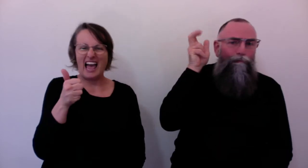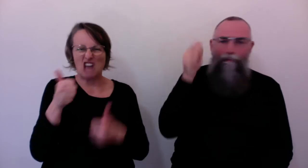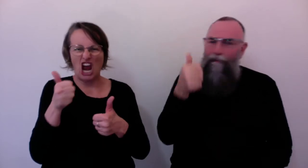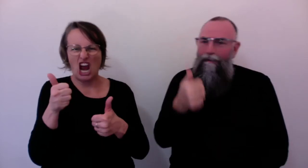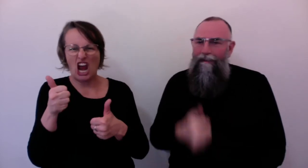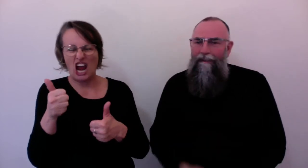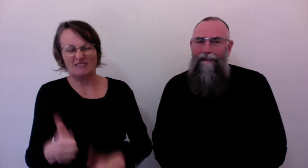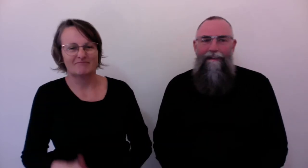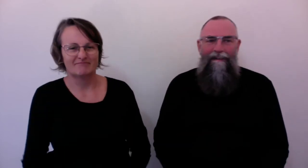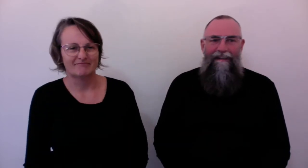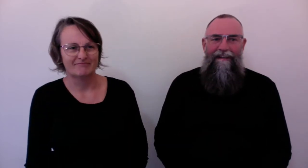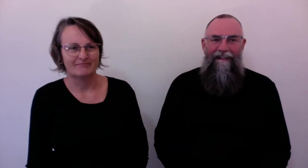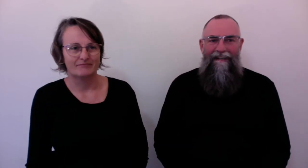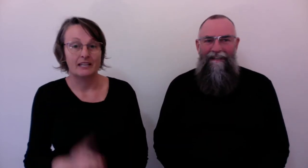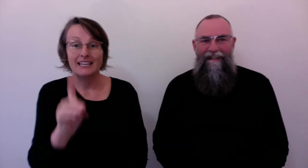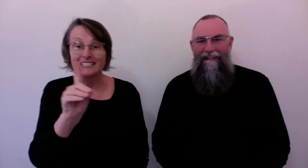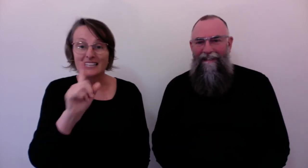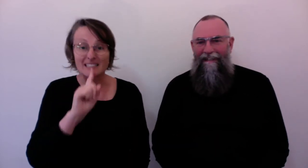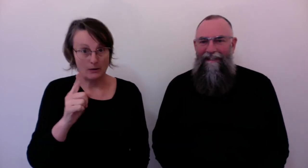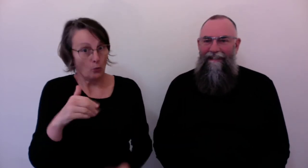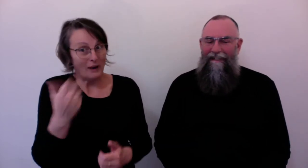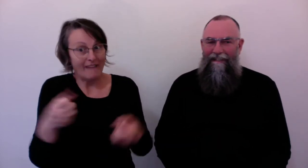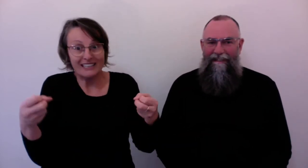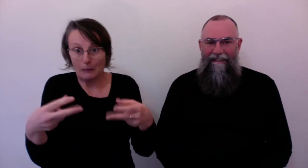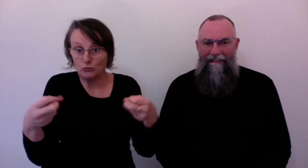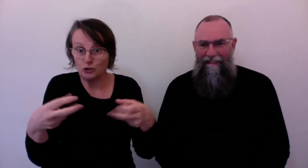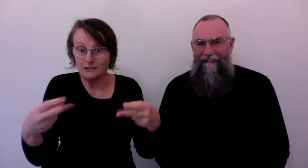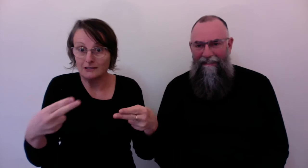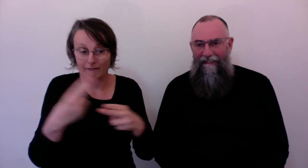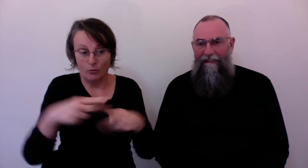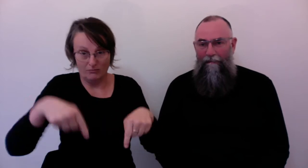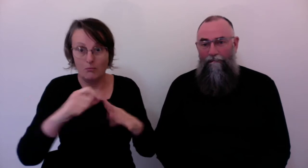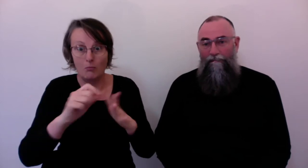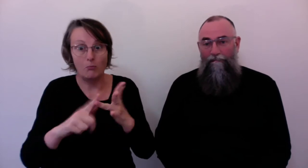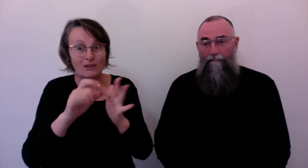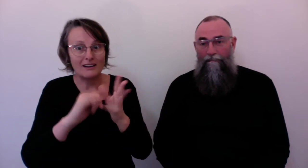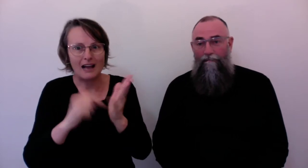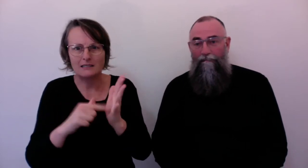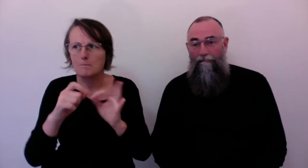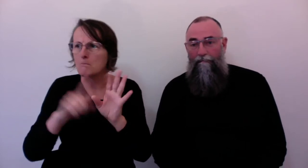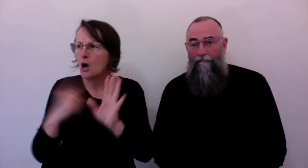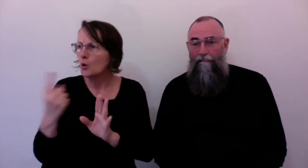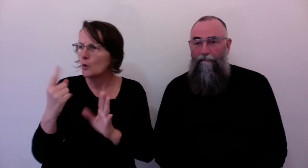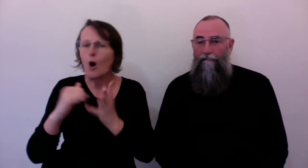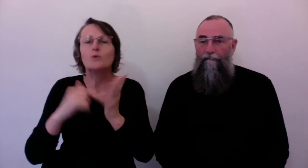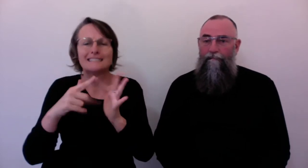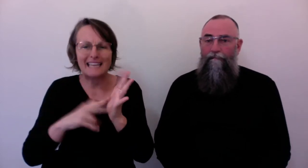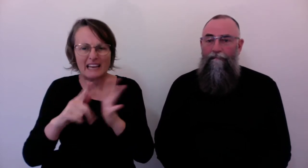up. we get captions done Yes. by Steve. captions done by Steve, who's a legend, and